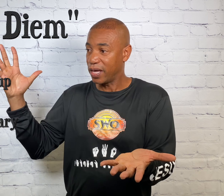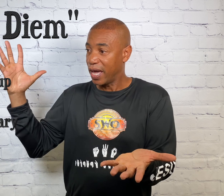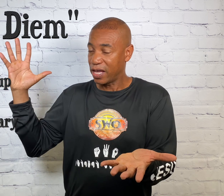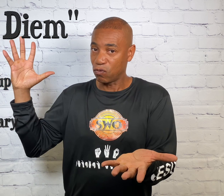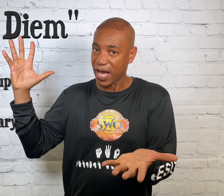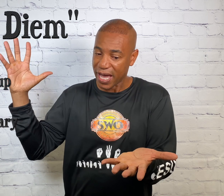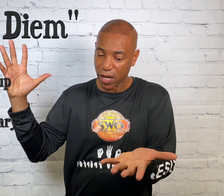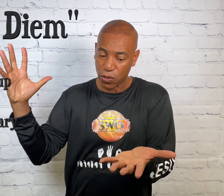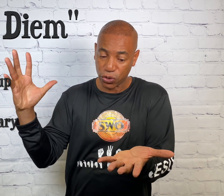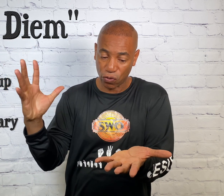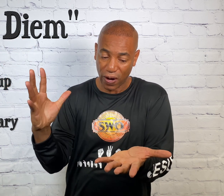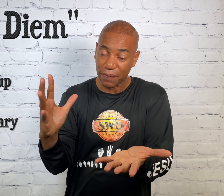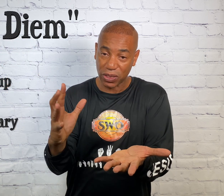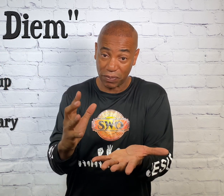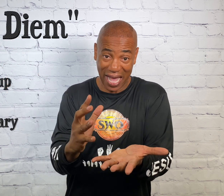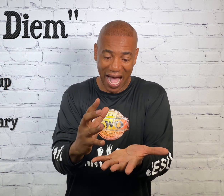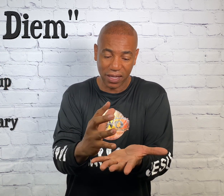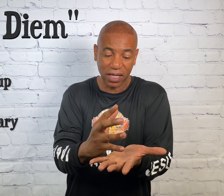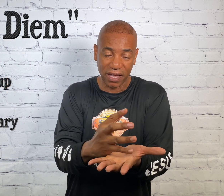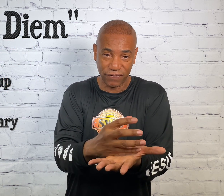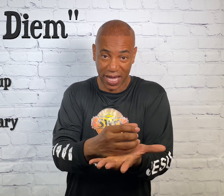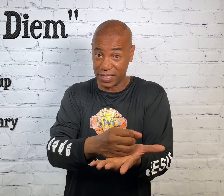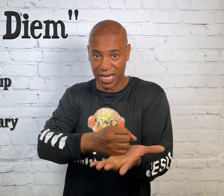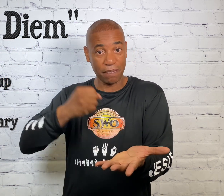and the right hand goes to grab something out of the left hand and take it back.